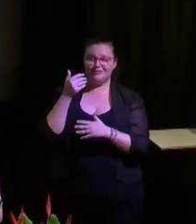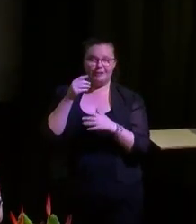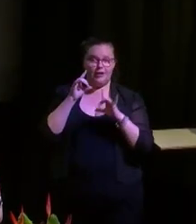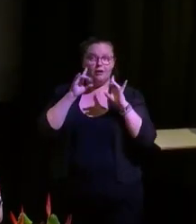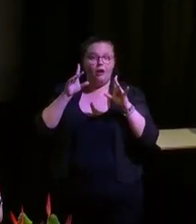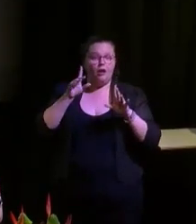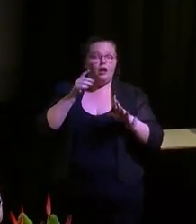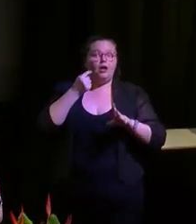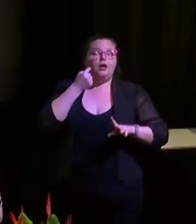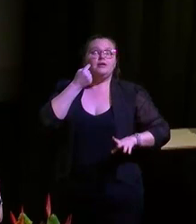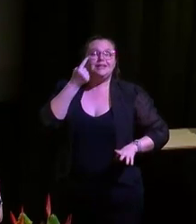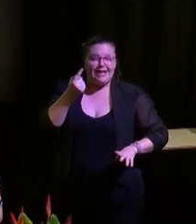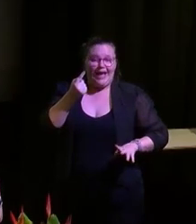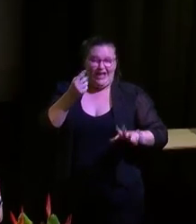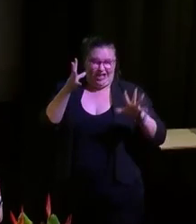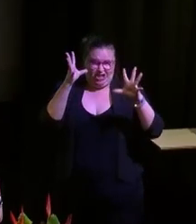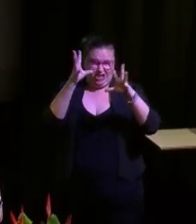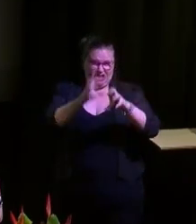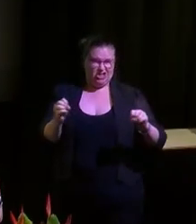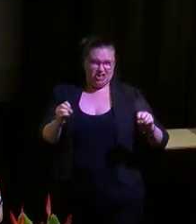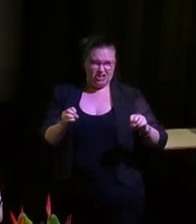the next morning it's destroyed.